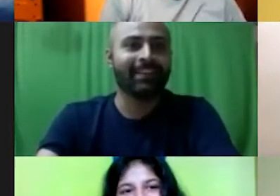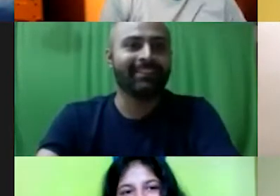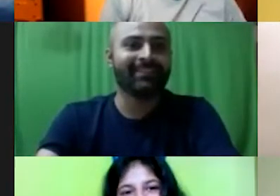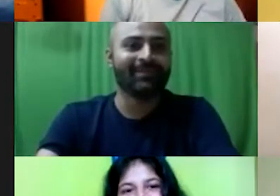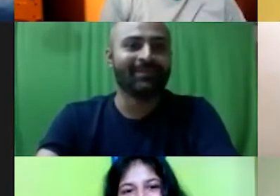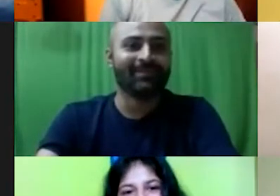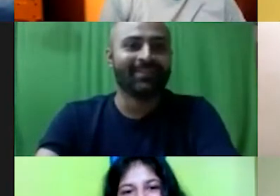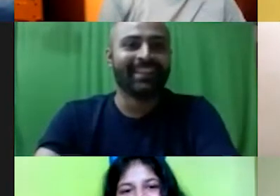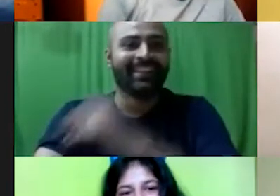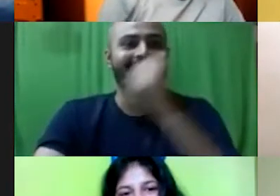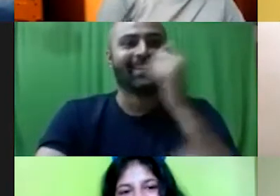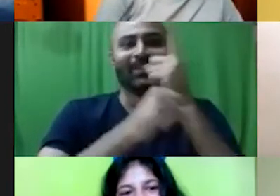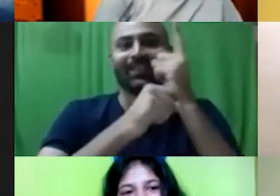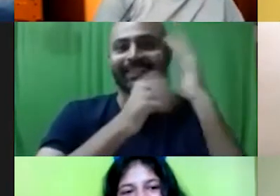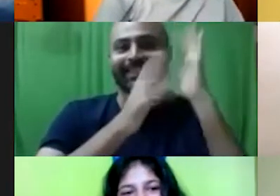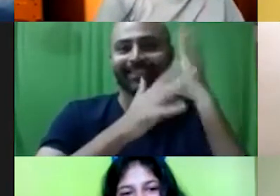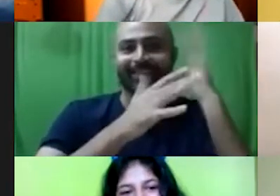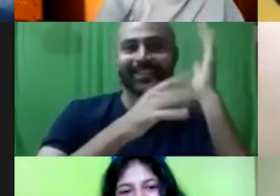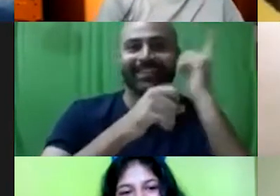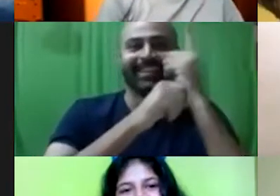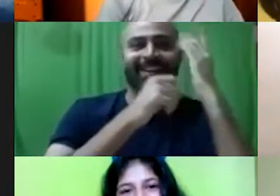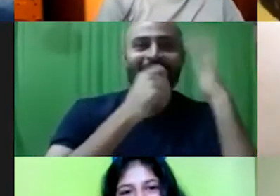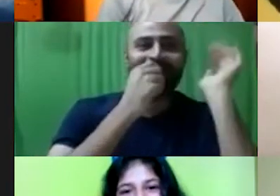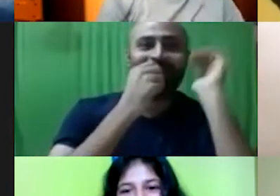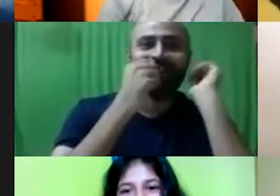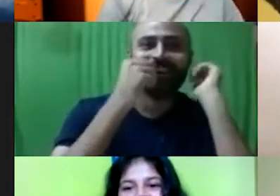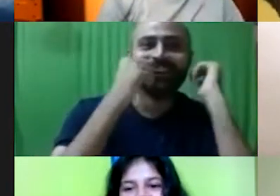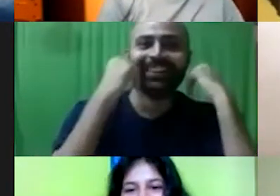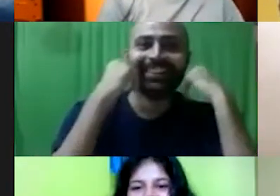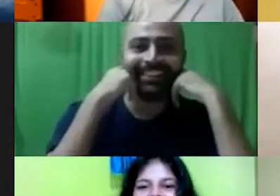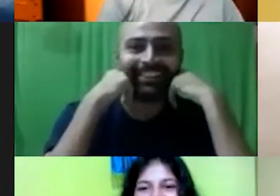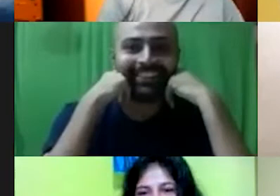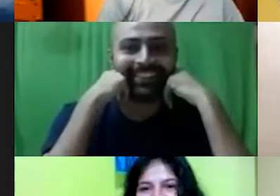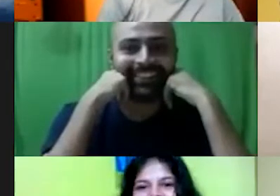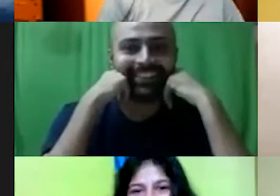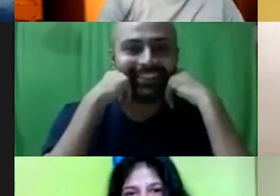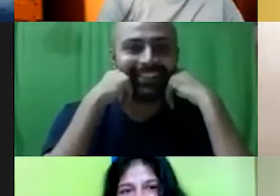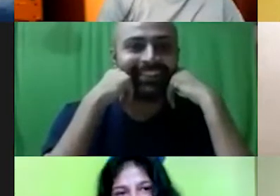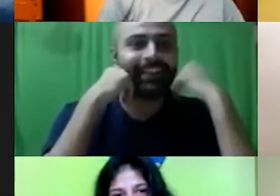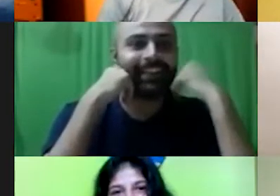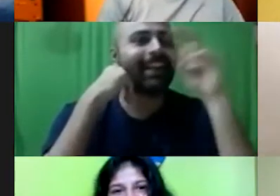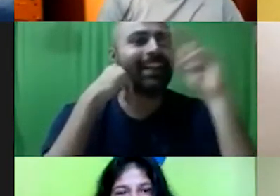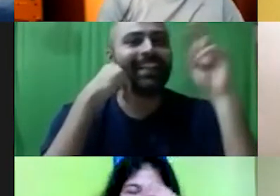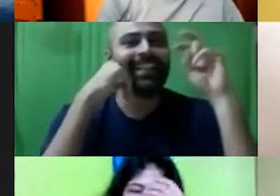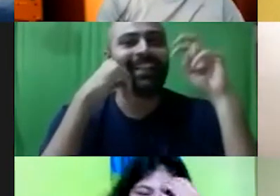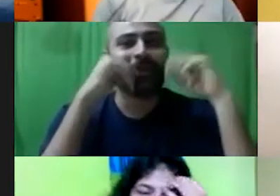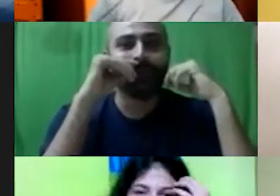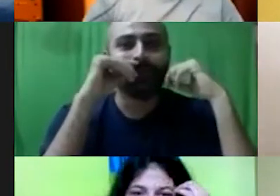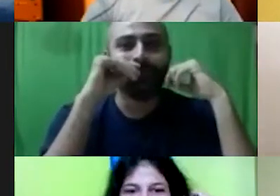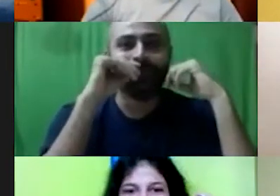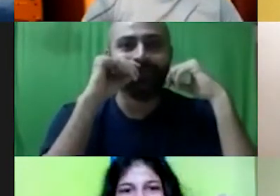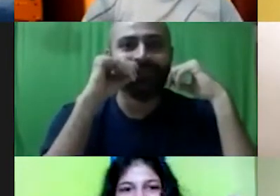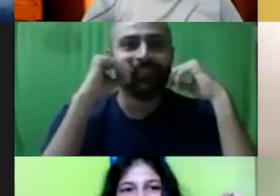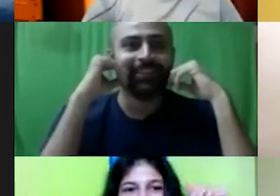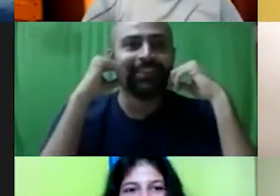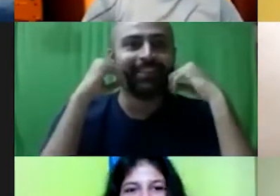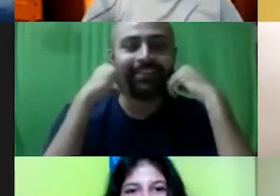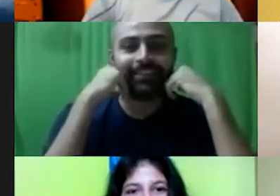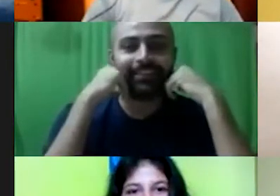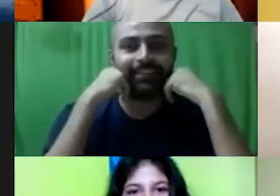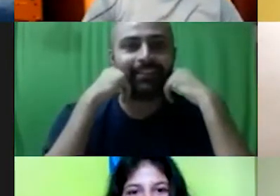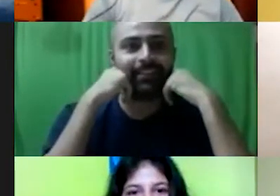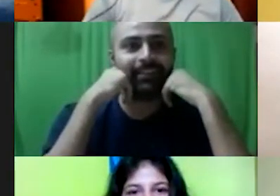can, slightly tell the other person what they're talking and what the answer is. So that's another great benefit of knowing sign